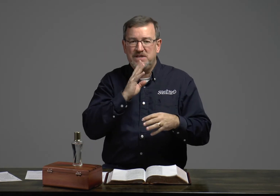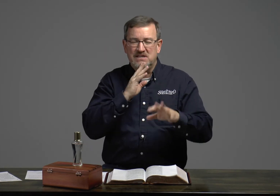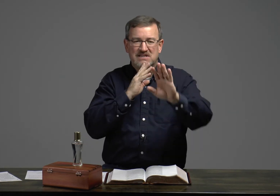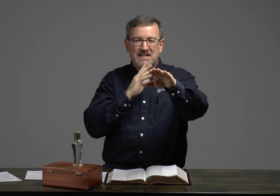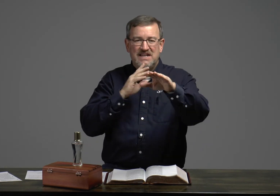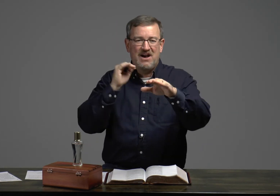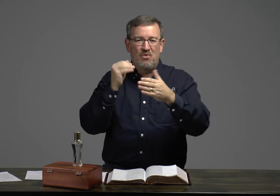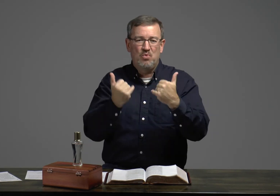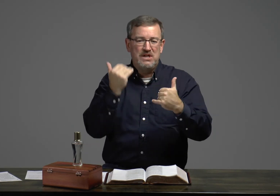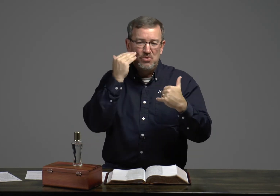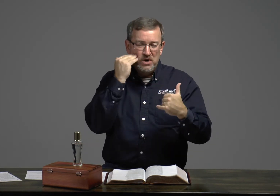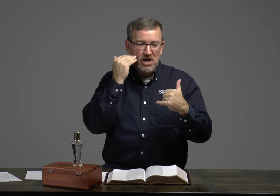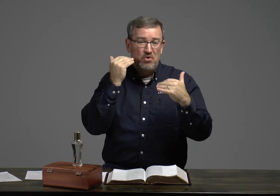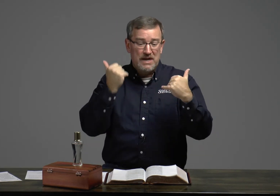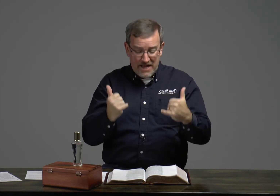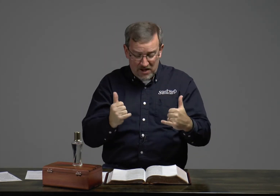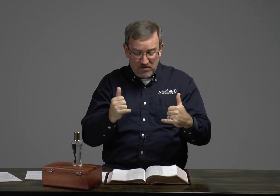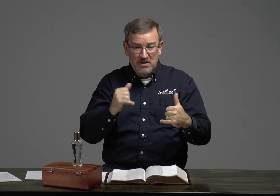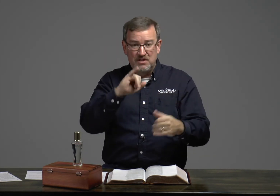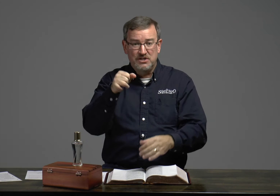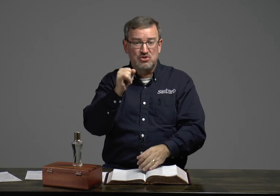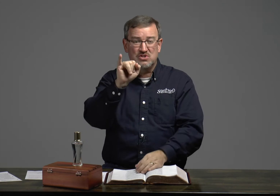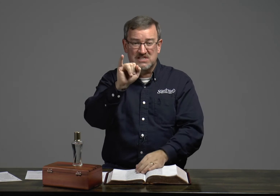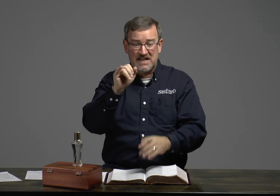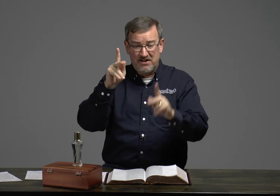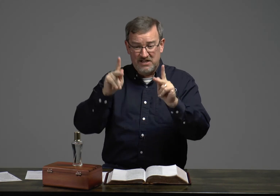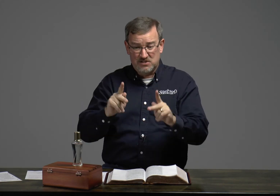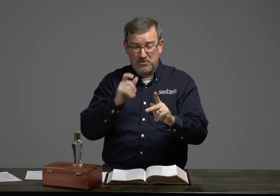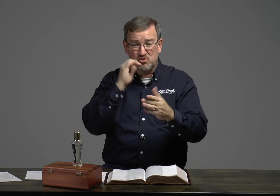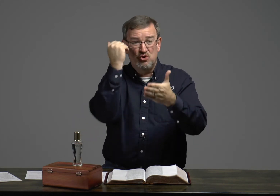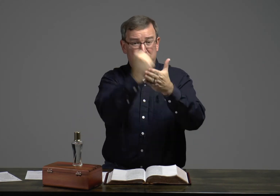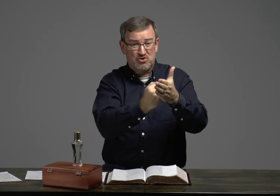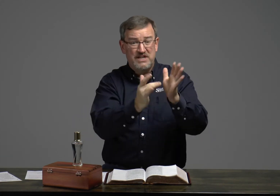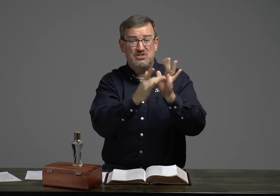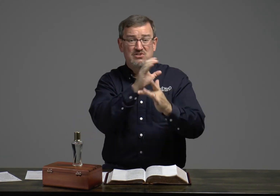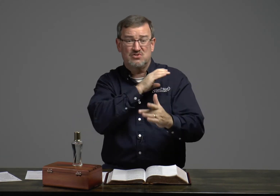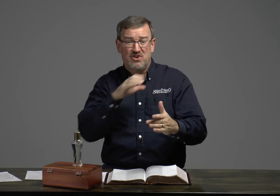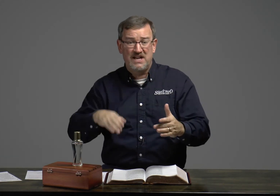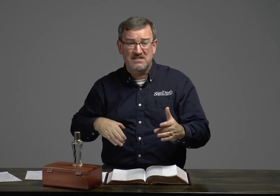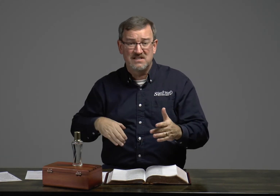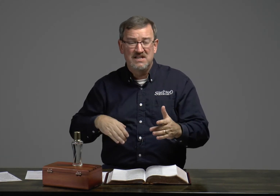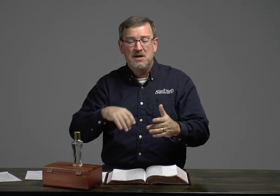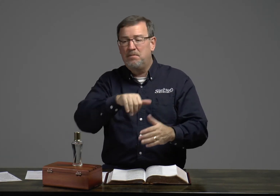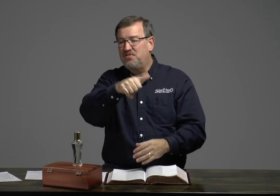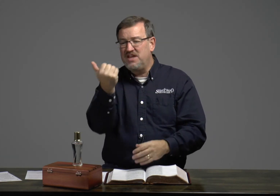speaks. Now, we know now that Judas Iscariot is the person who betrayed Jesus Christ, but the